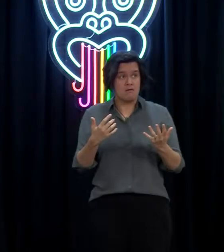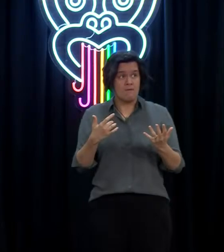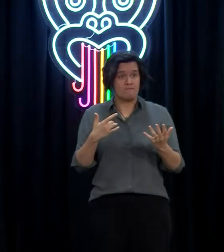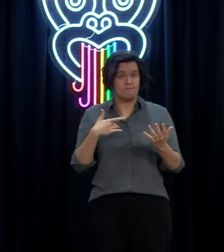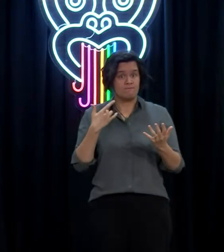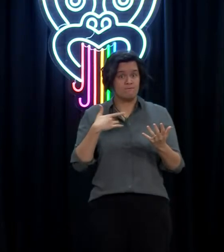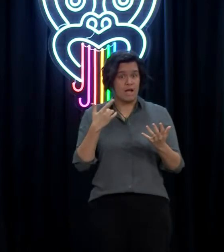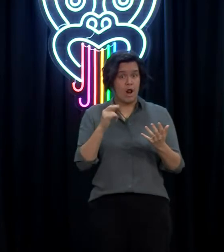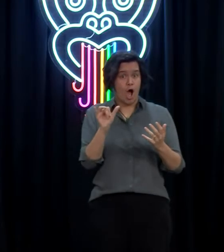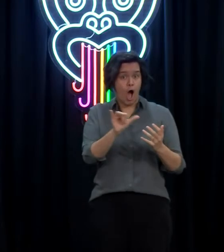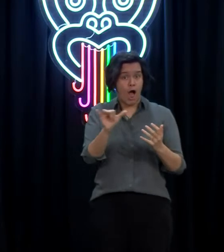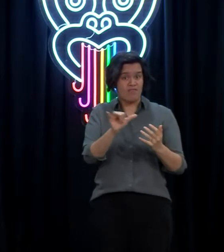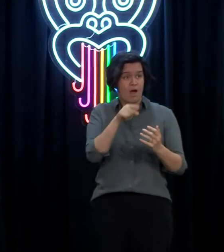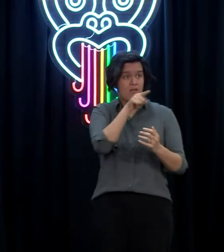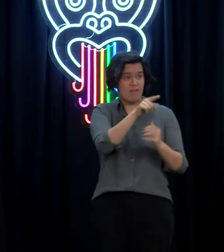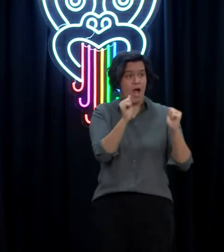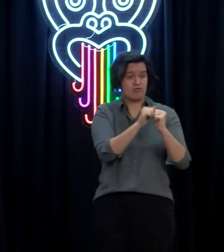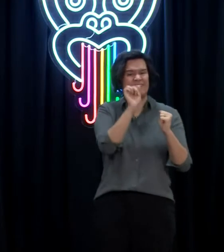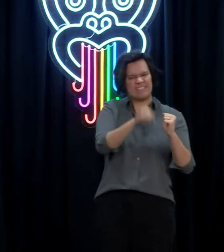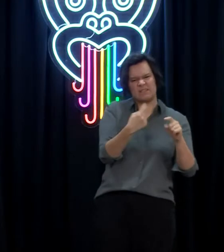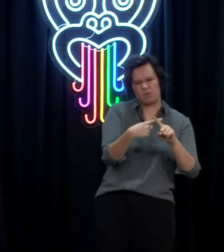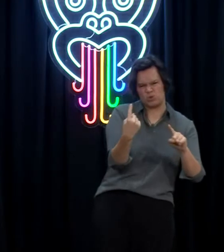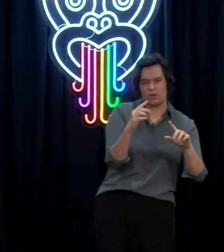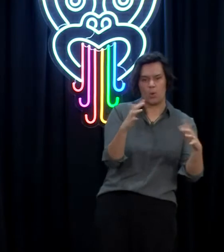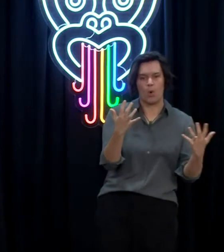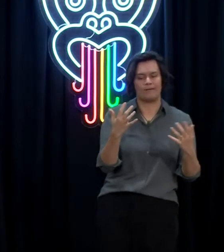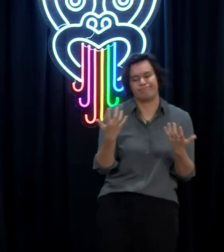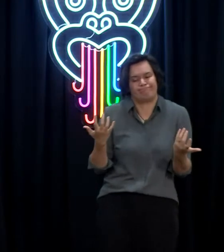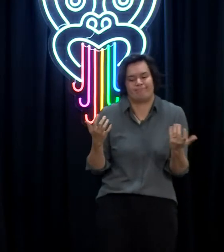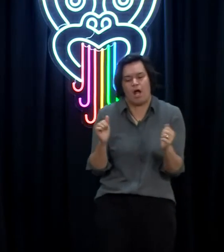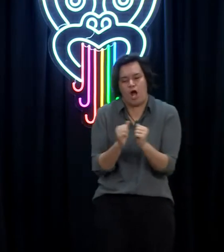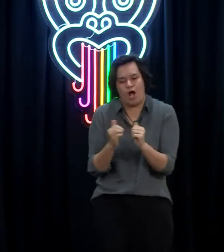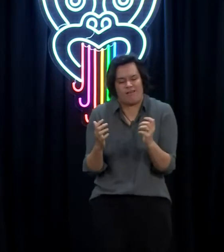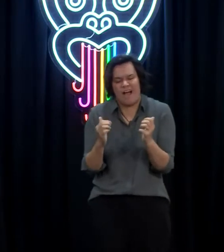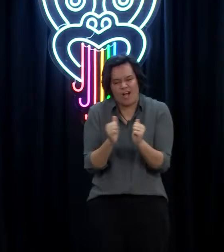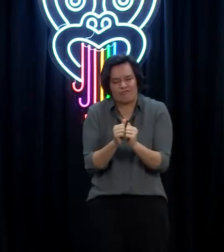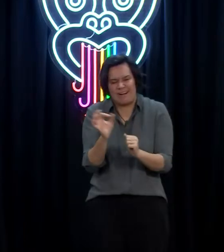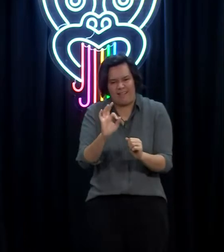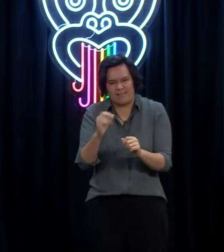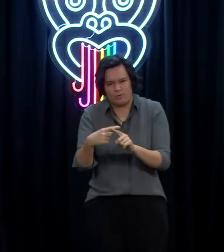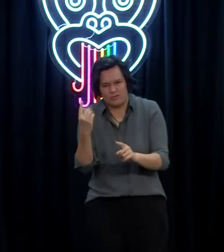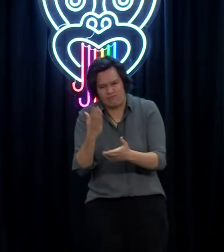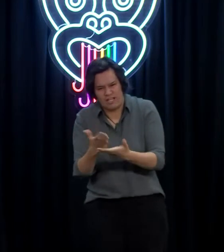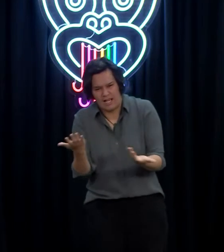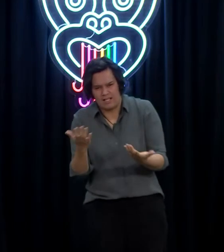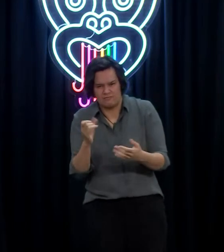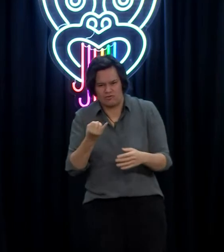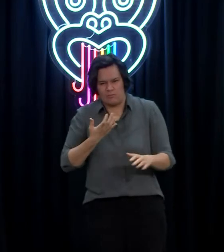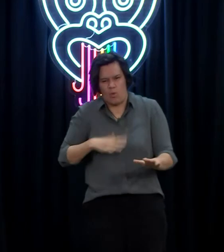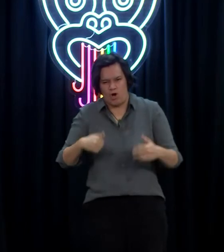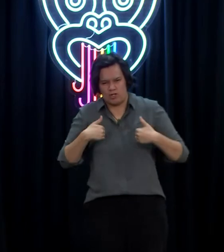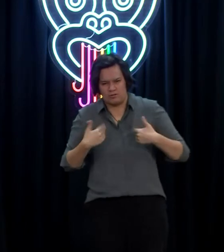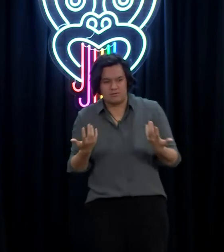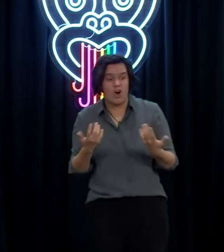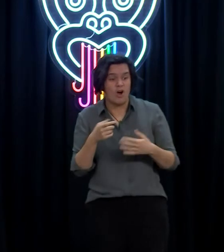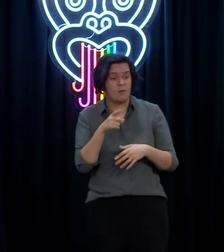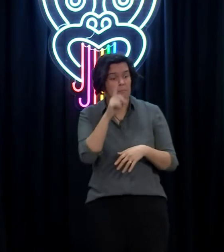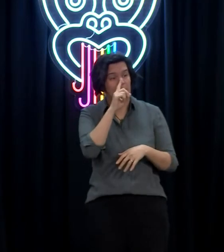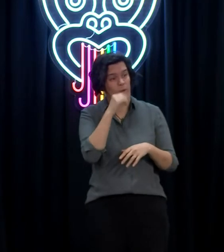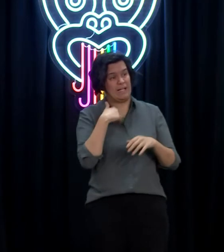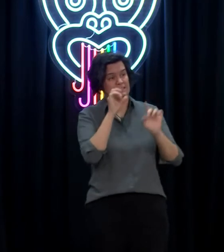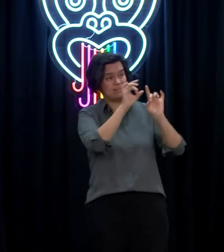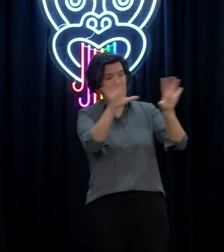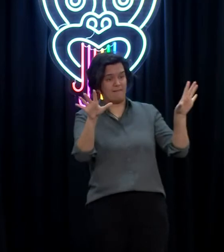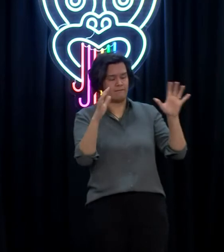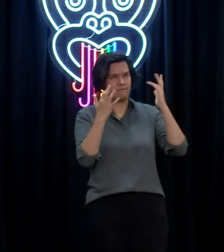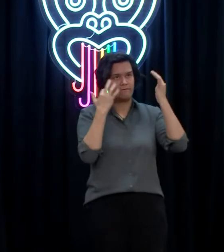little outside the emergency. But it does have to be that you can't continue to look after yourself in a way that is appropriate